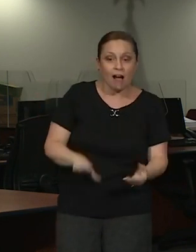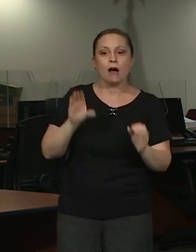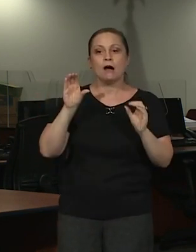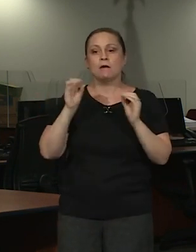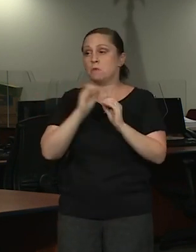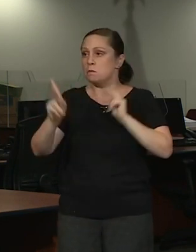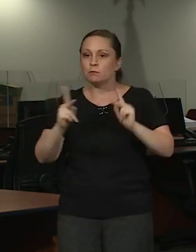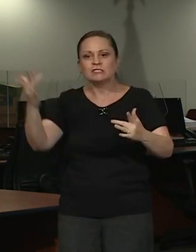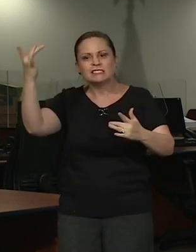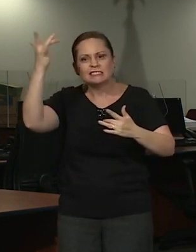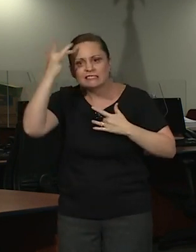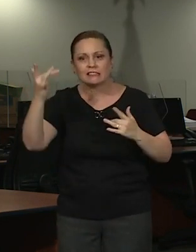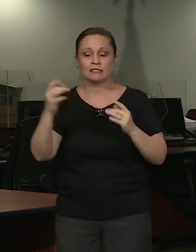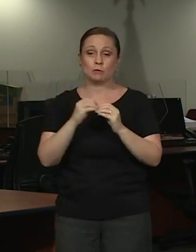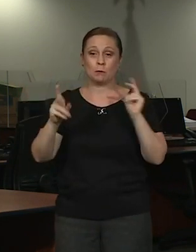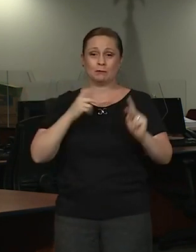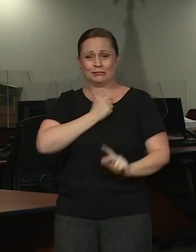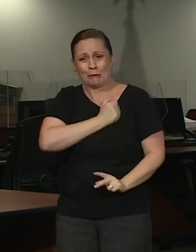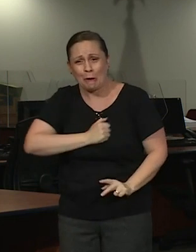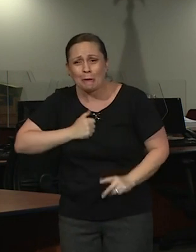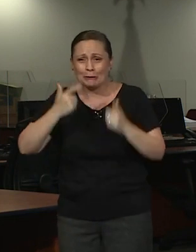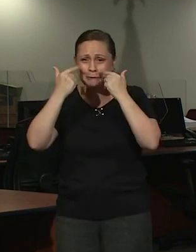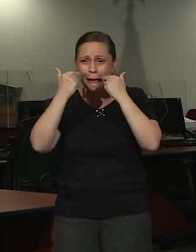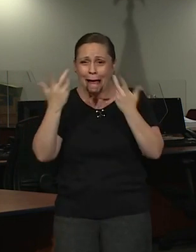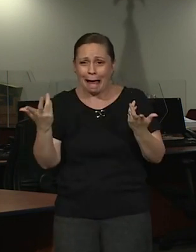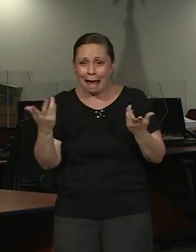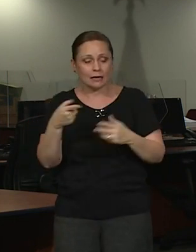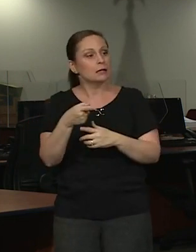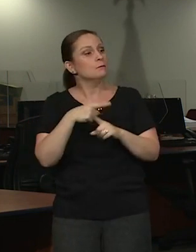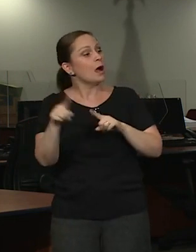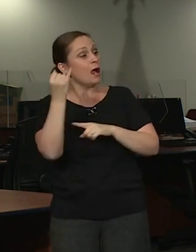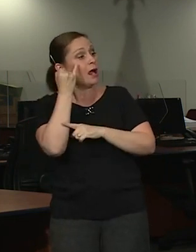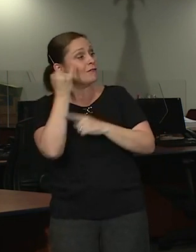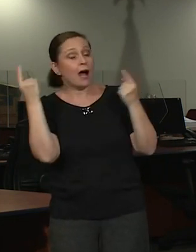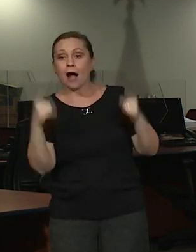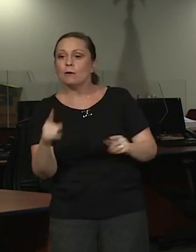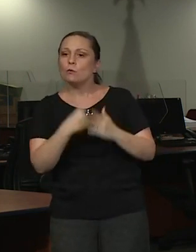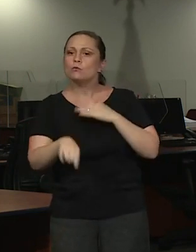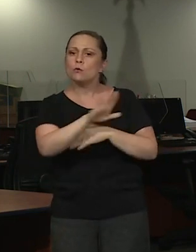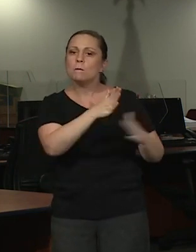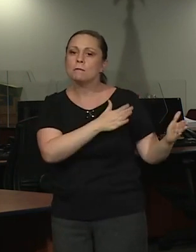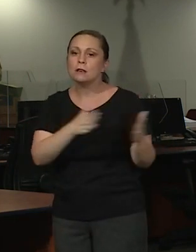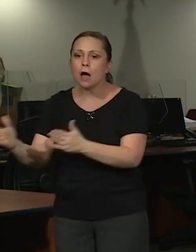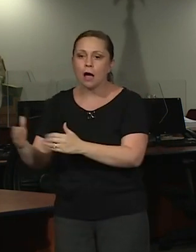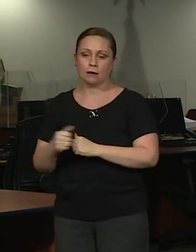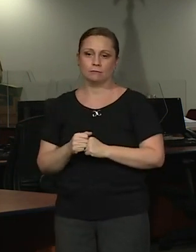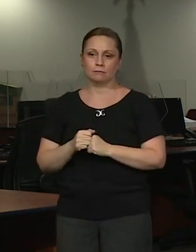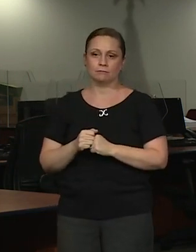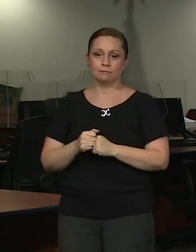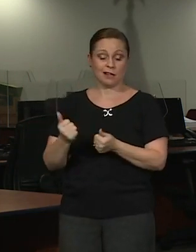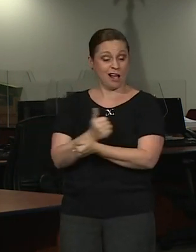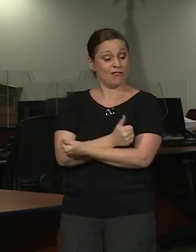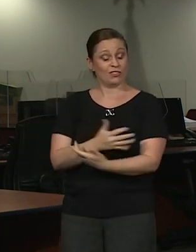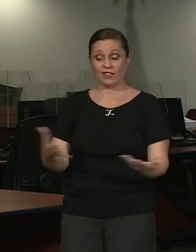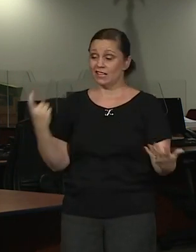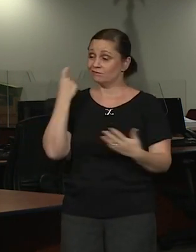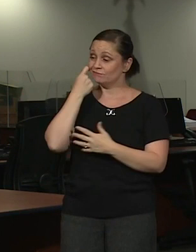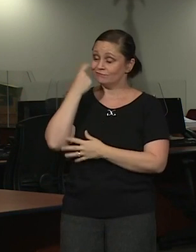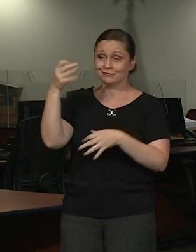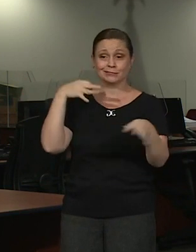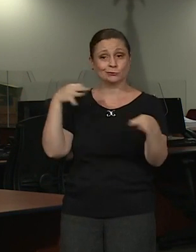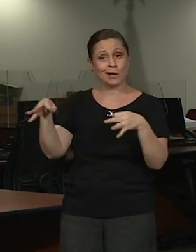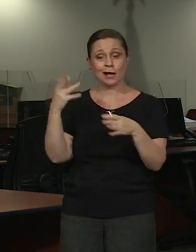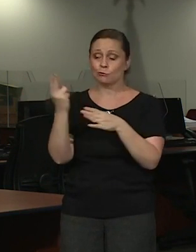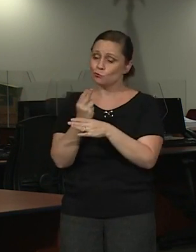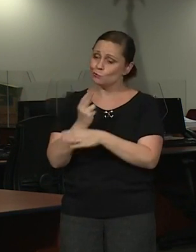more people are going to be sorry and crying about it. What is your plan if that continues? The plan is what I have described, is we've got to use